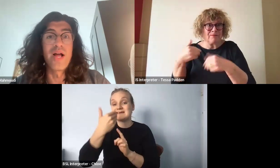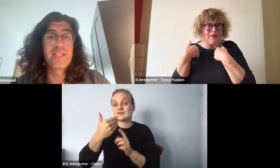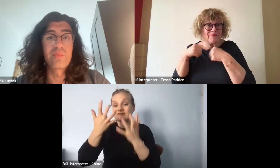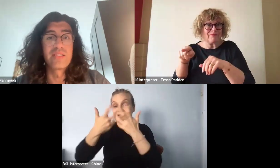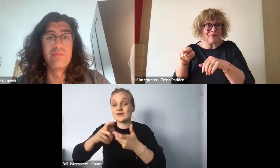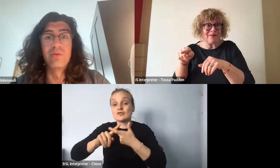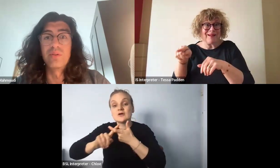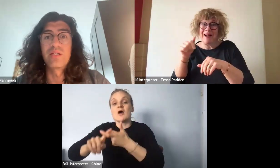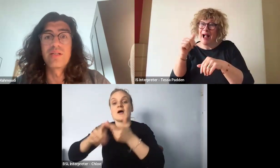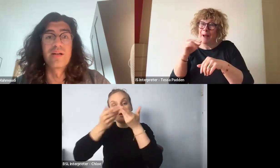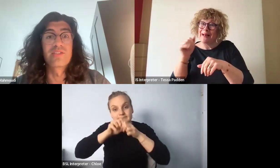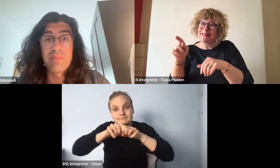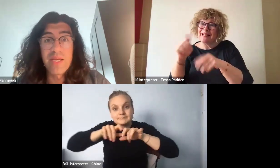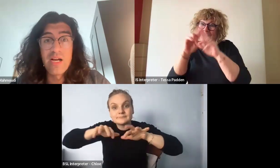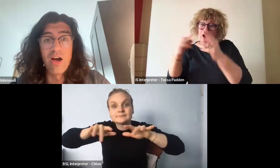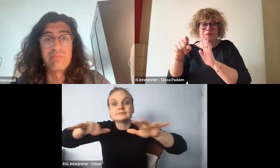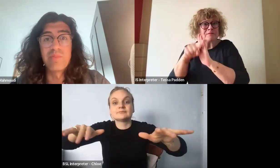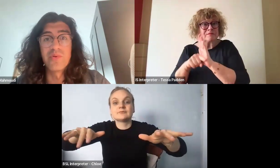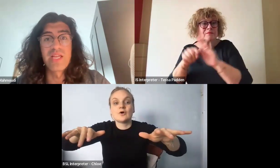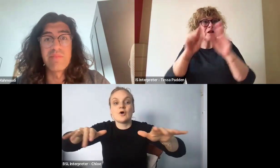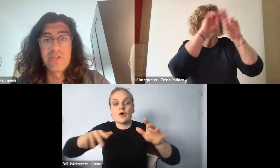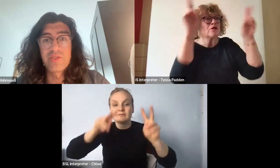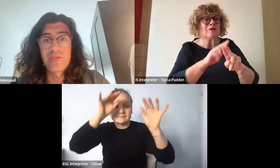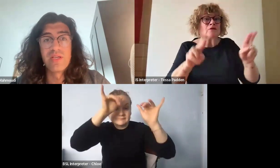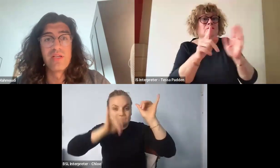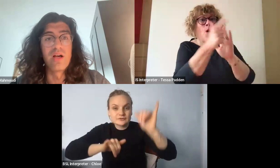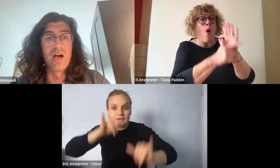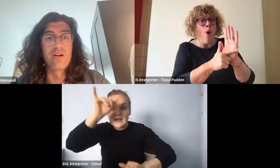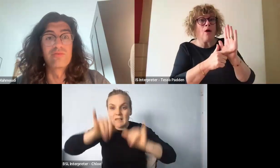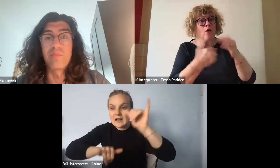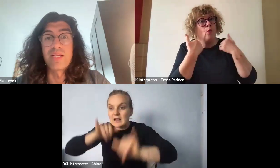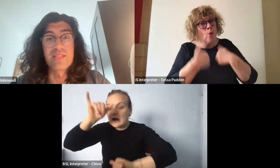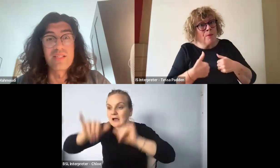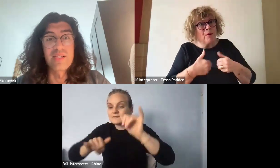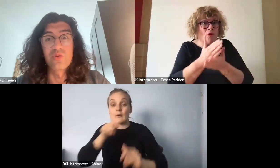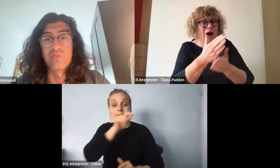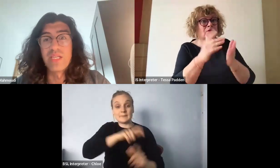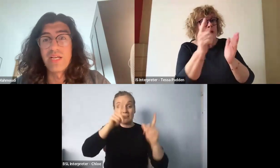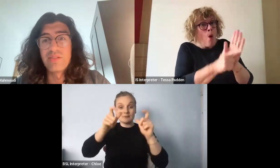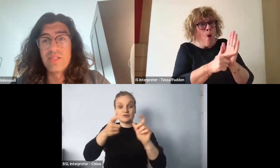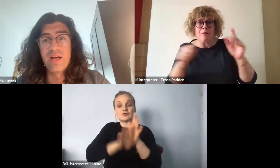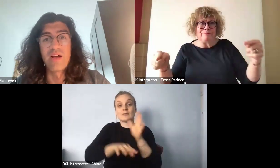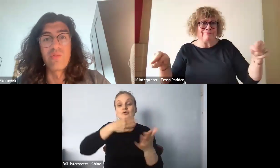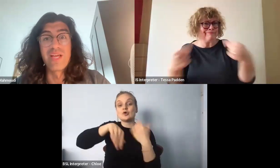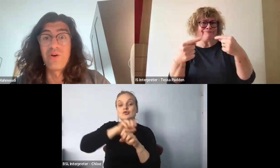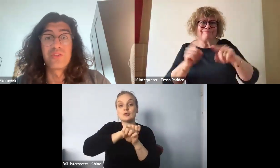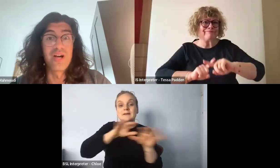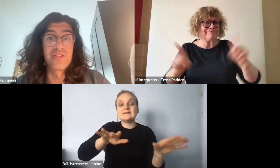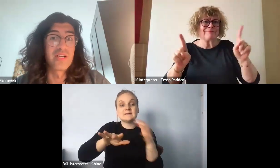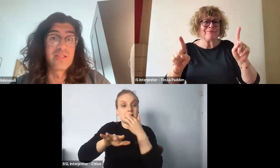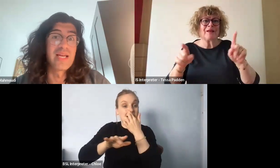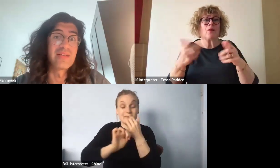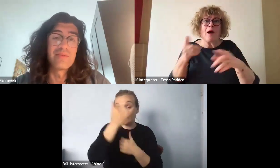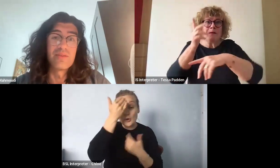the widespread bulk scraping of people's images from places like social media without